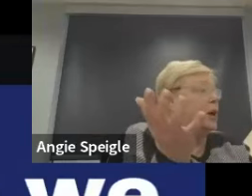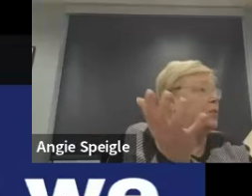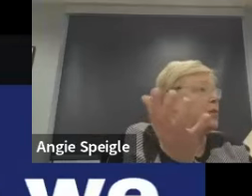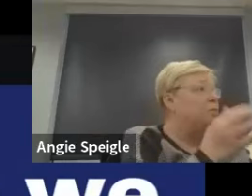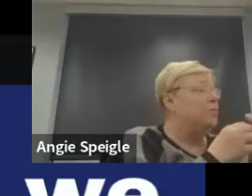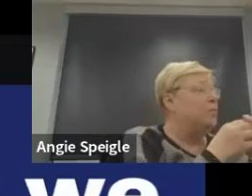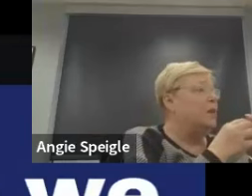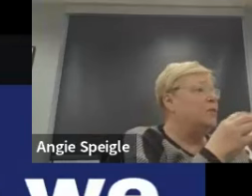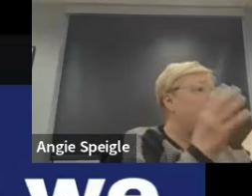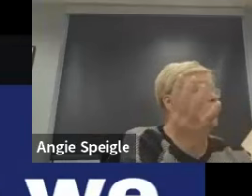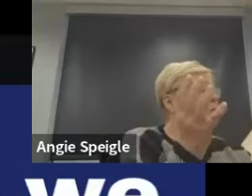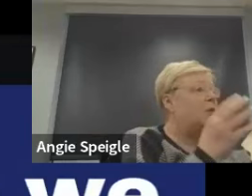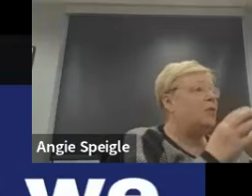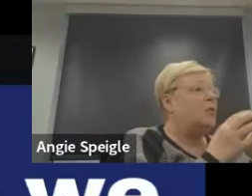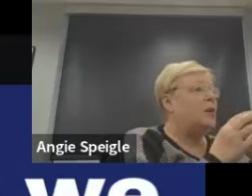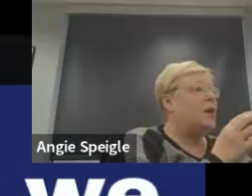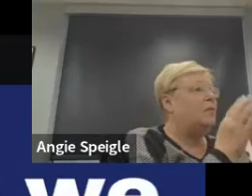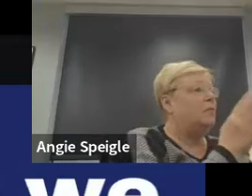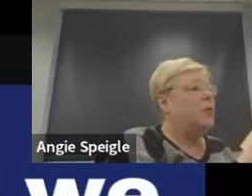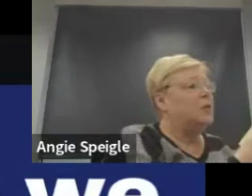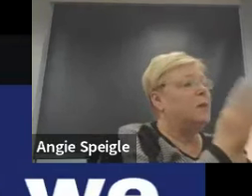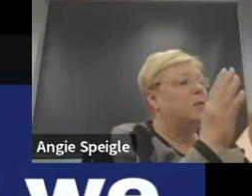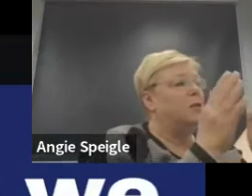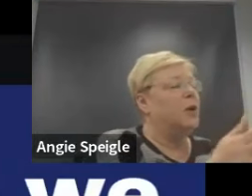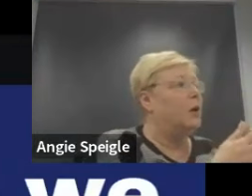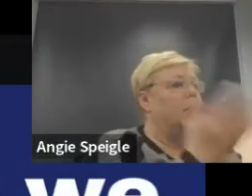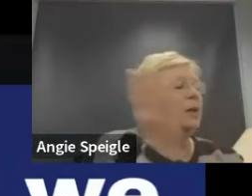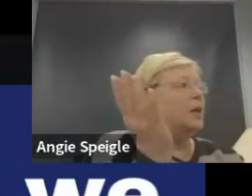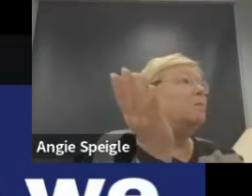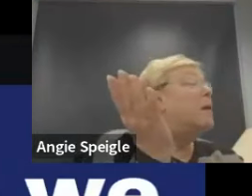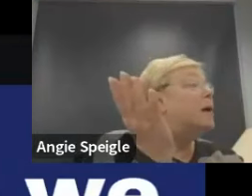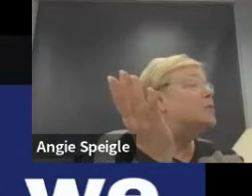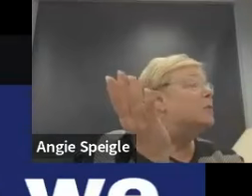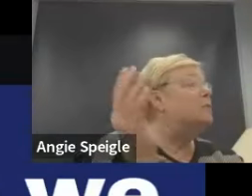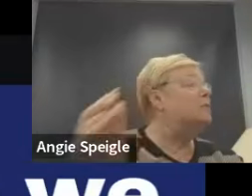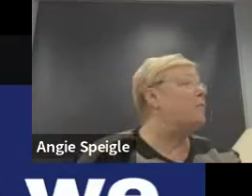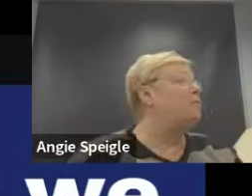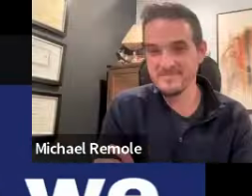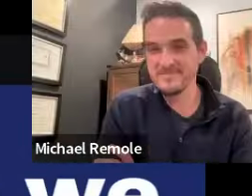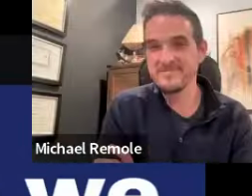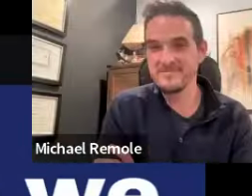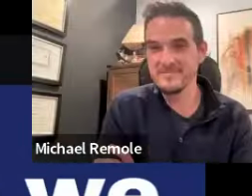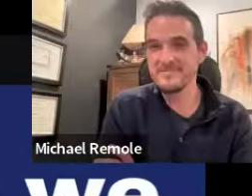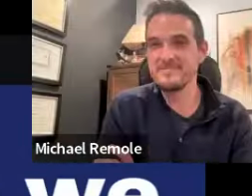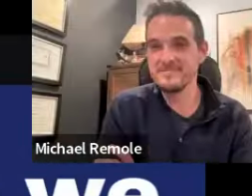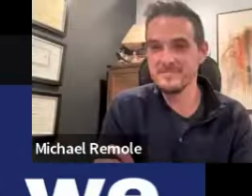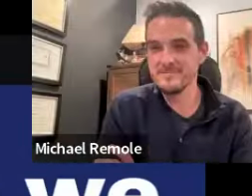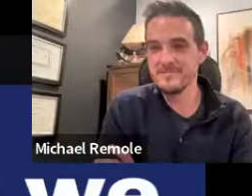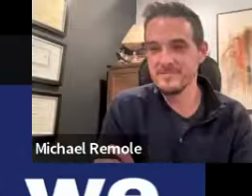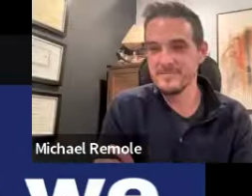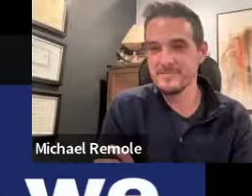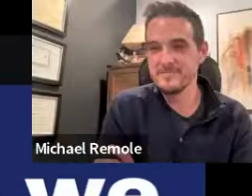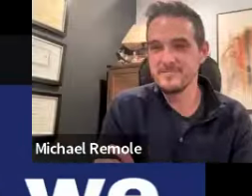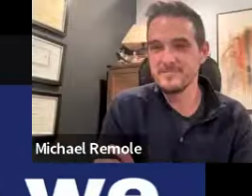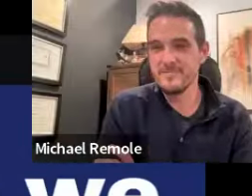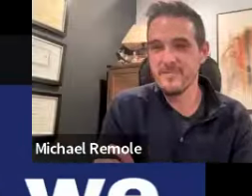or child has. And so rather than thinking, well, this month and they're here, it's a mess, mhm, a big mess.